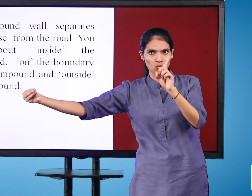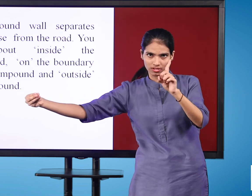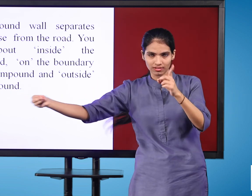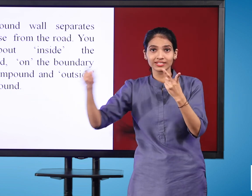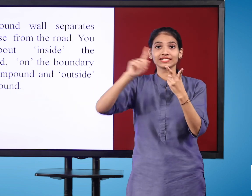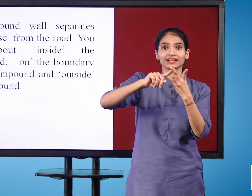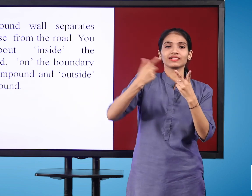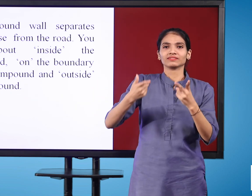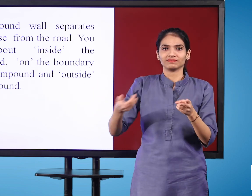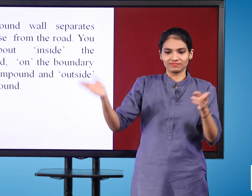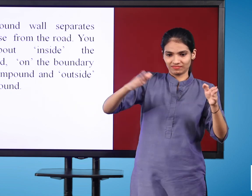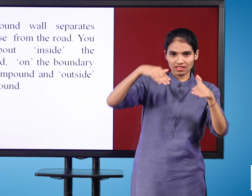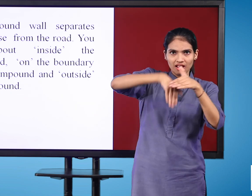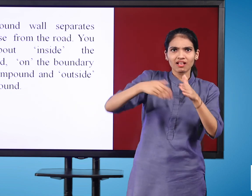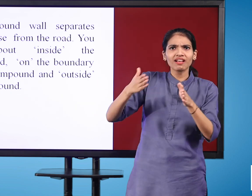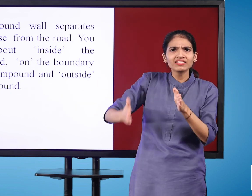outside the compound.